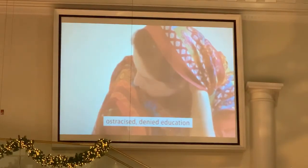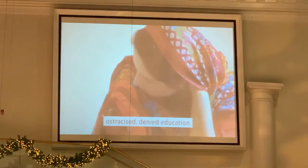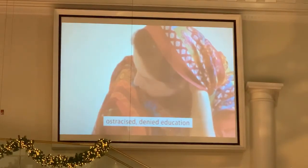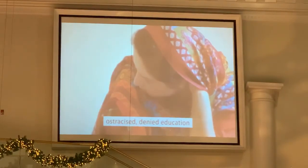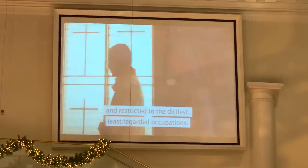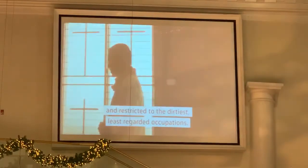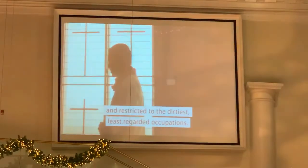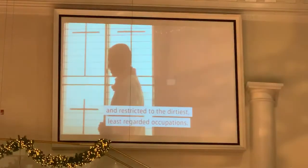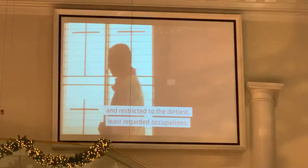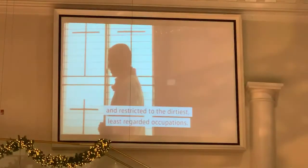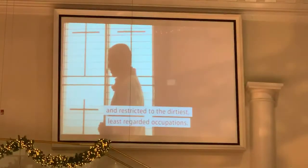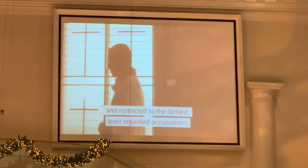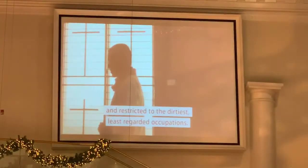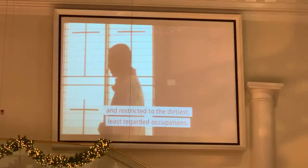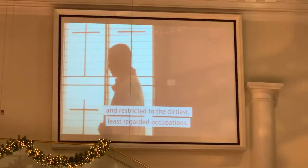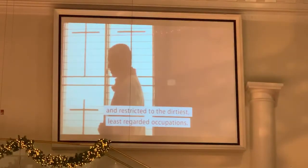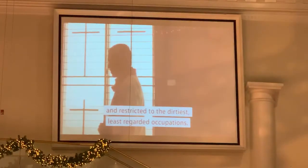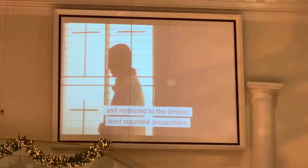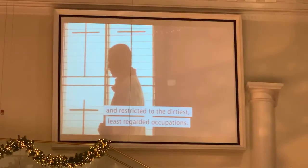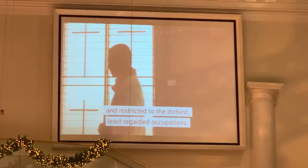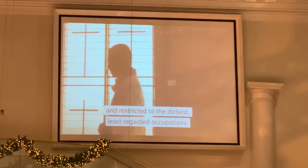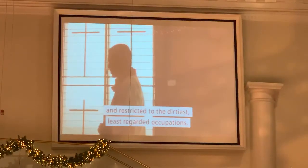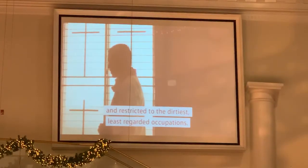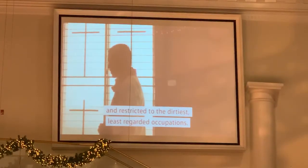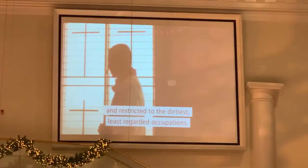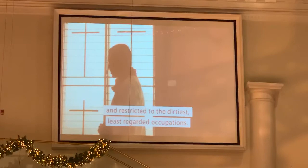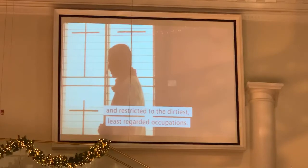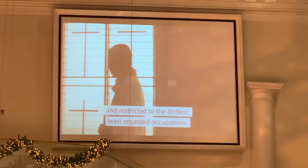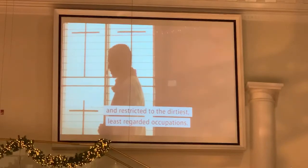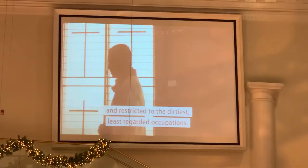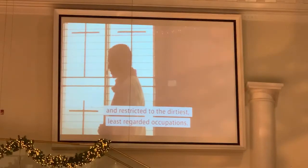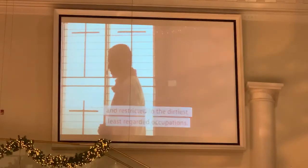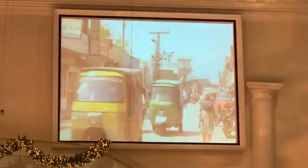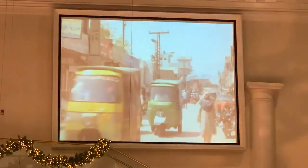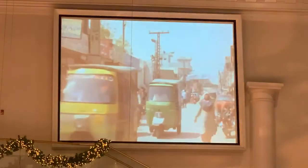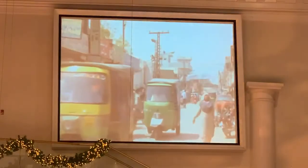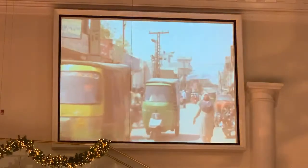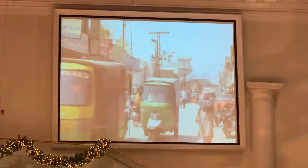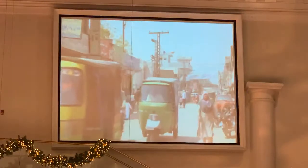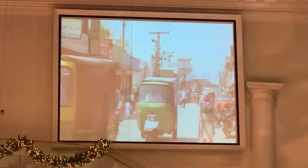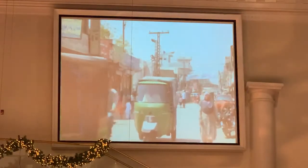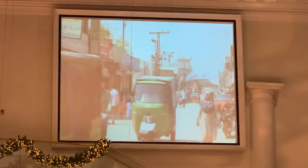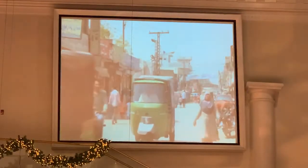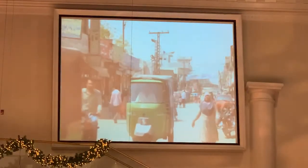denied education, and restricted to the dirtiest, least regarded occupations.